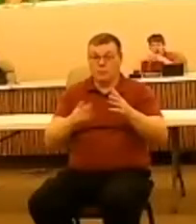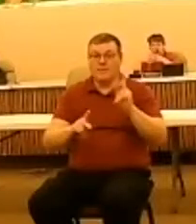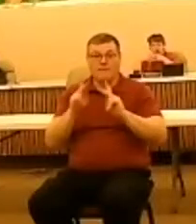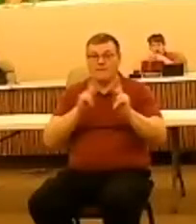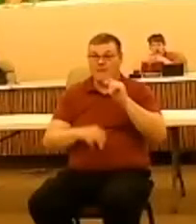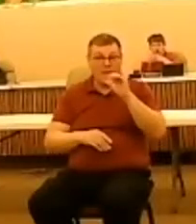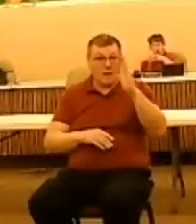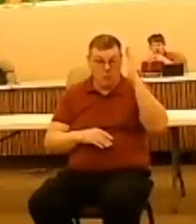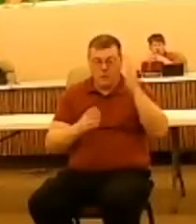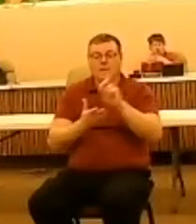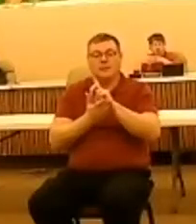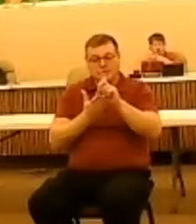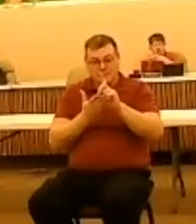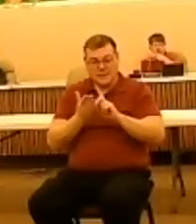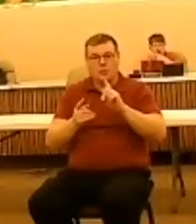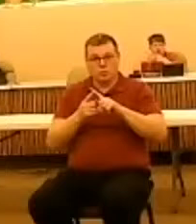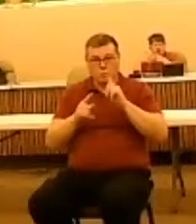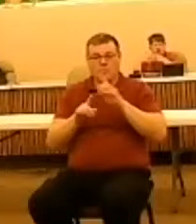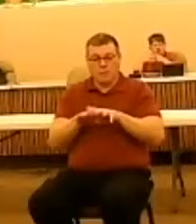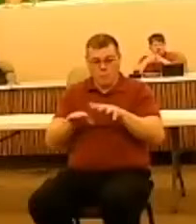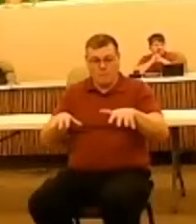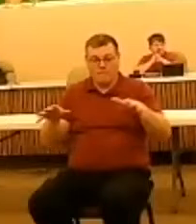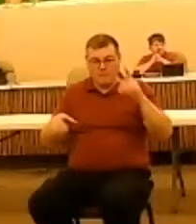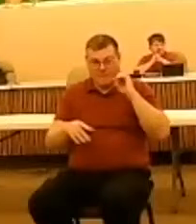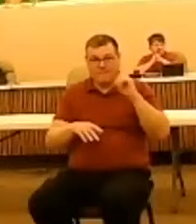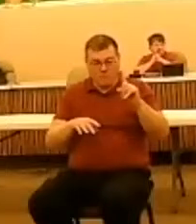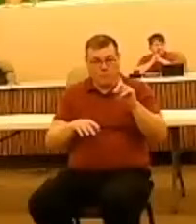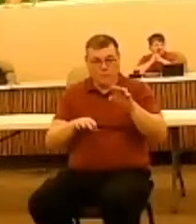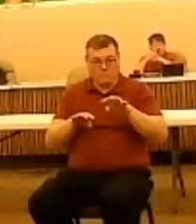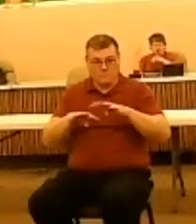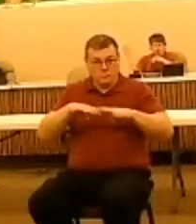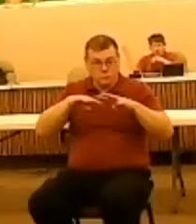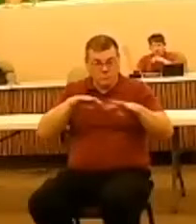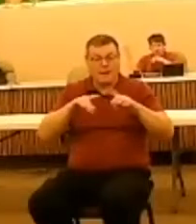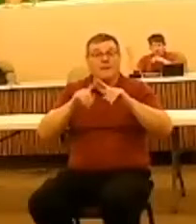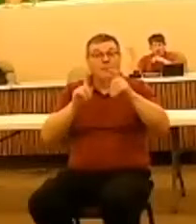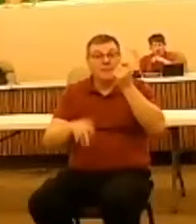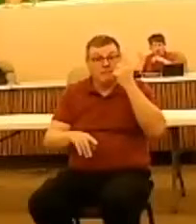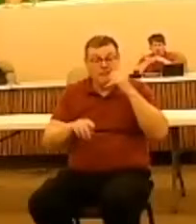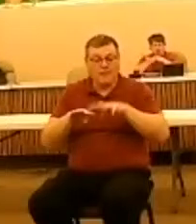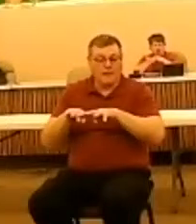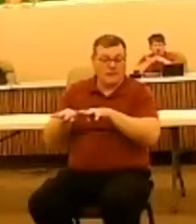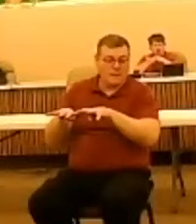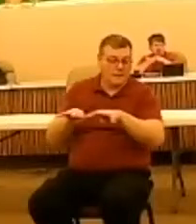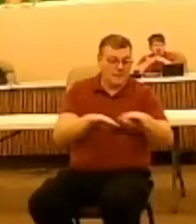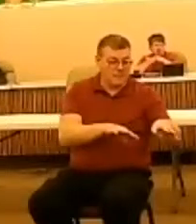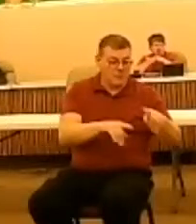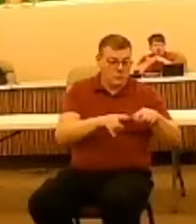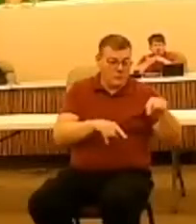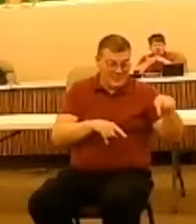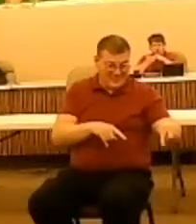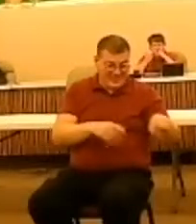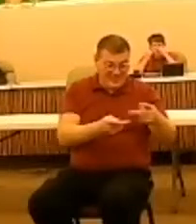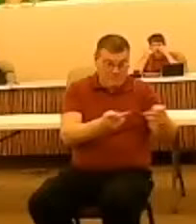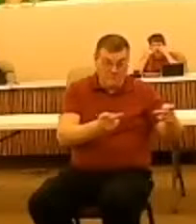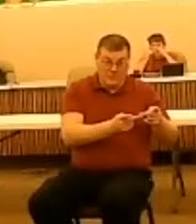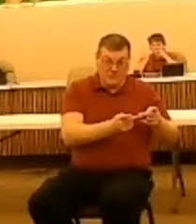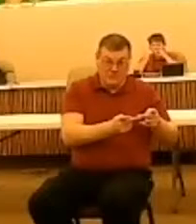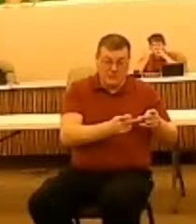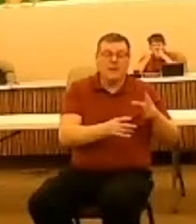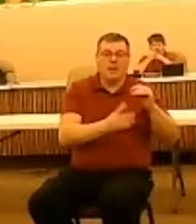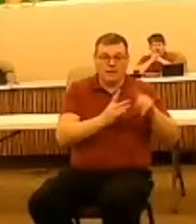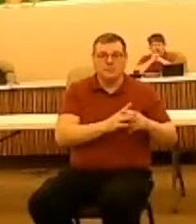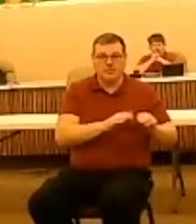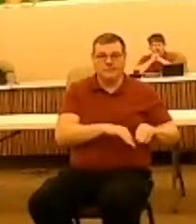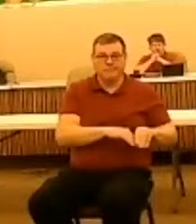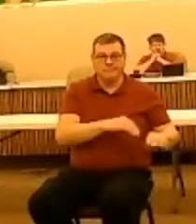streets are designed to be overflow for drainage systems. The problem is it flows down to this spot in Chiltern and it starts to